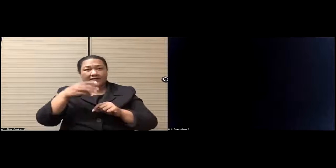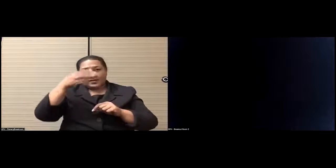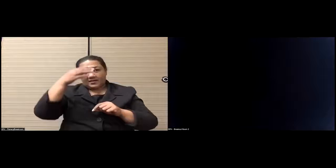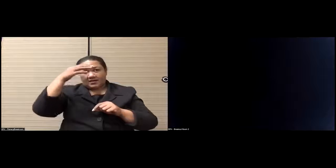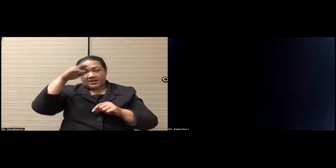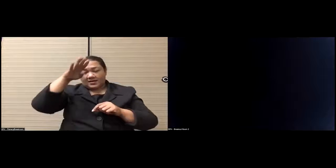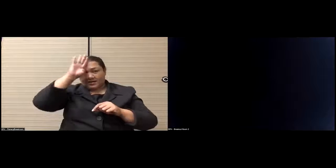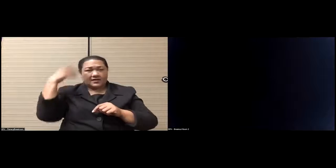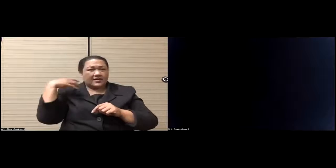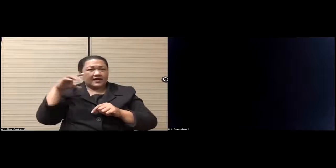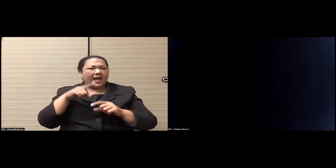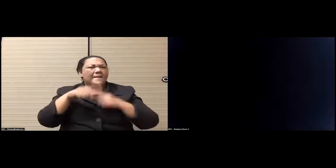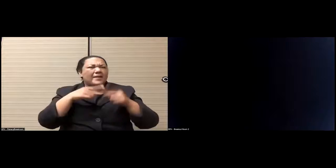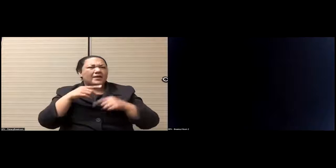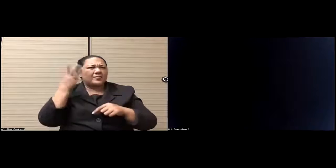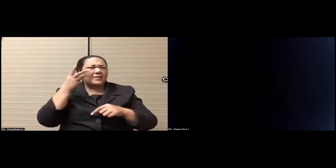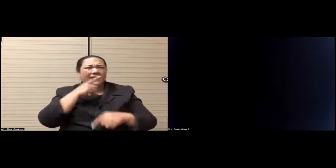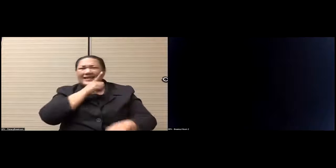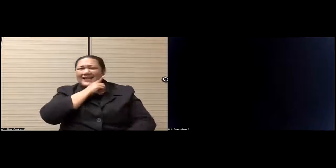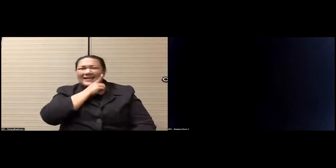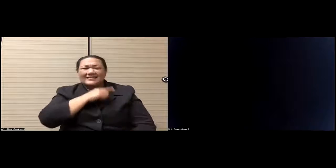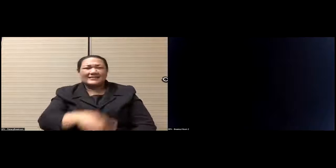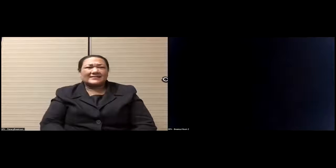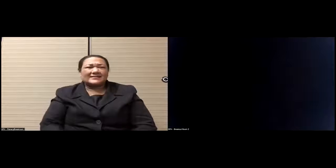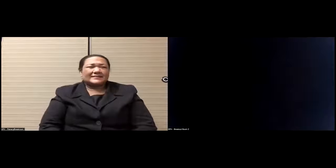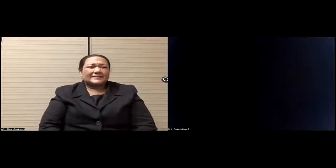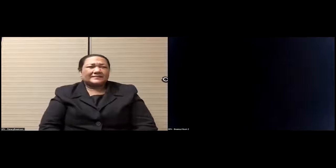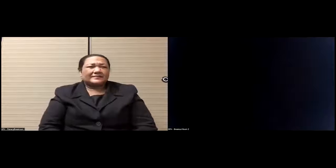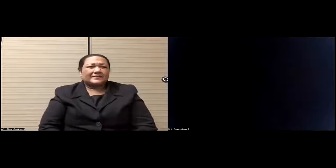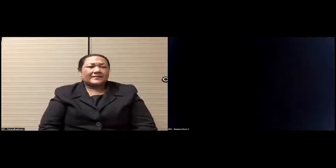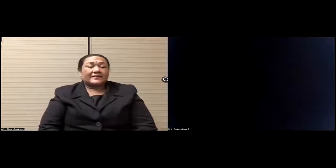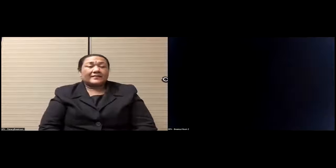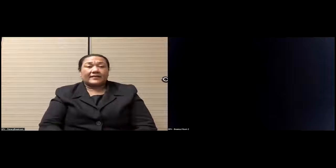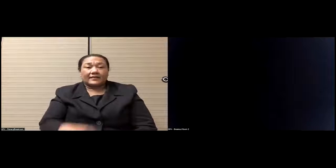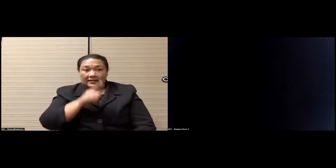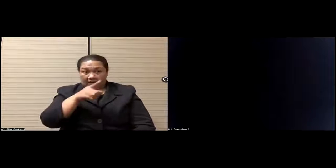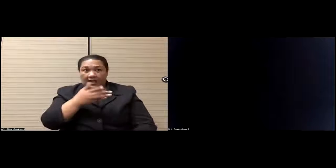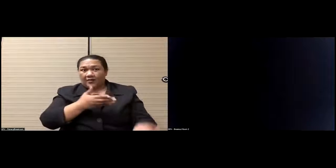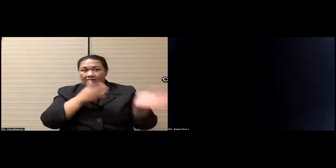the moderator, Ms. Tira, for the breakout session on theme five